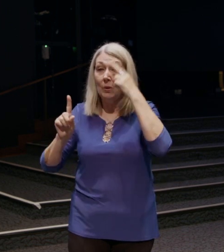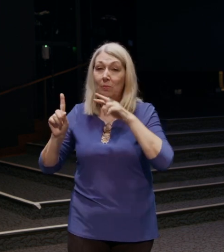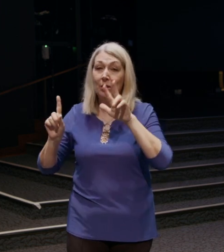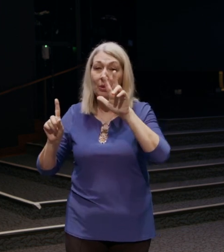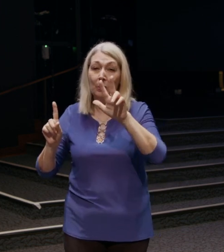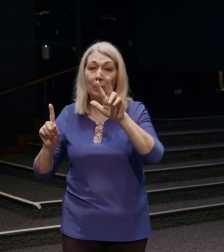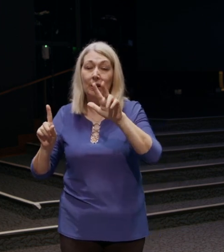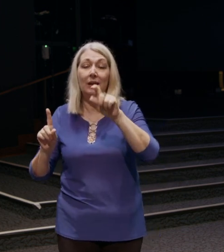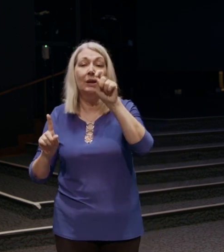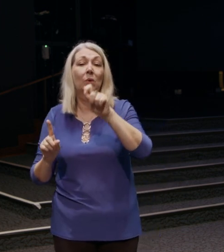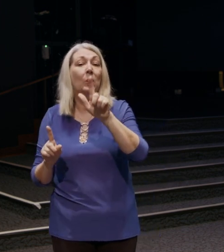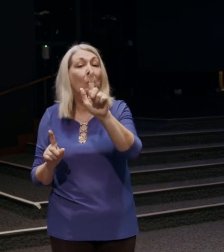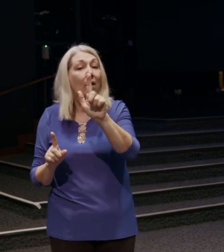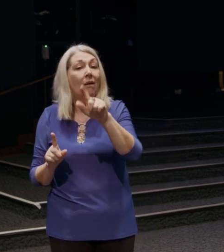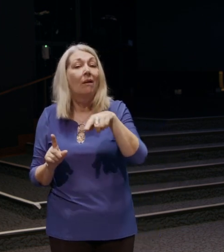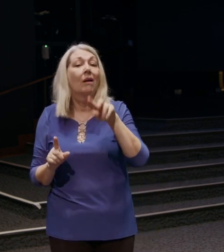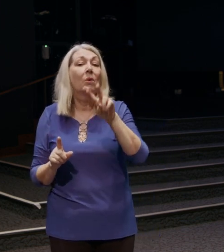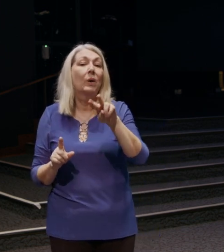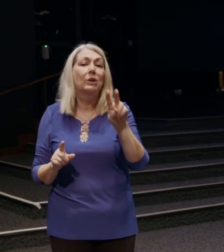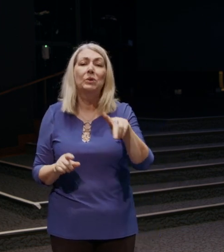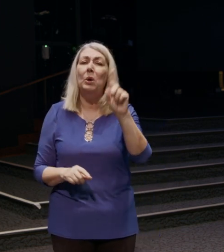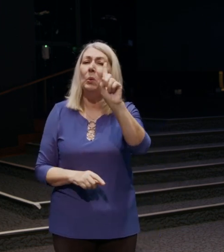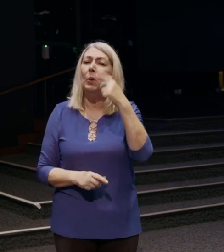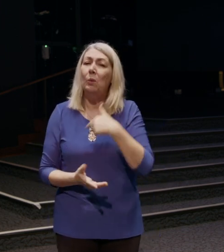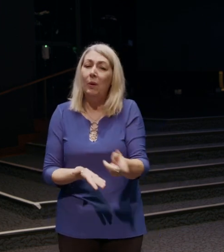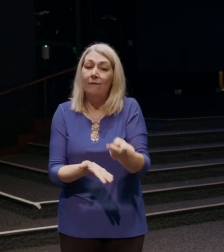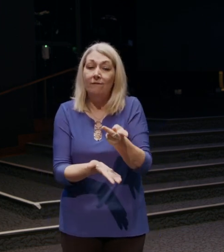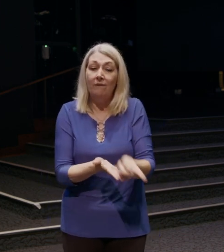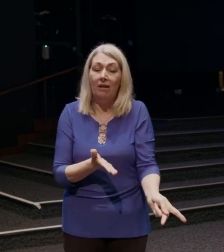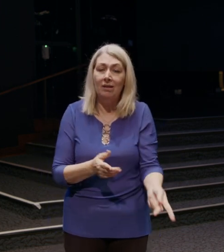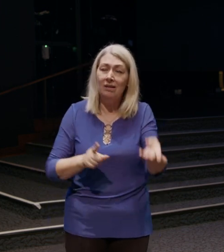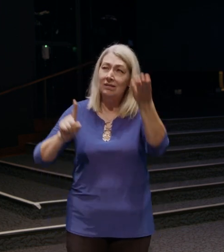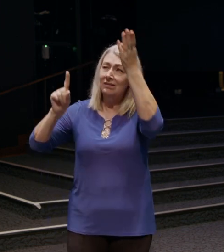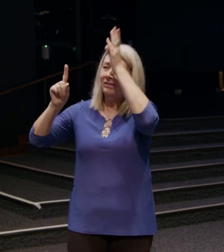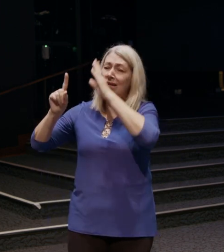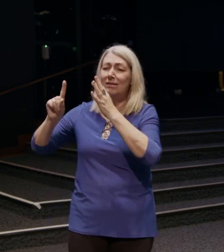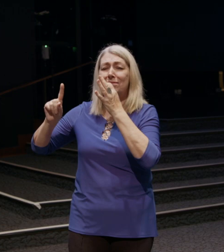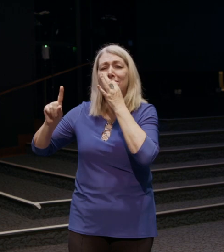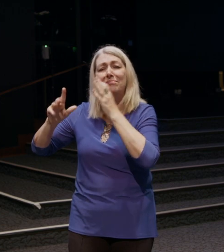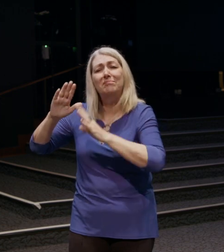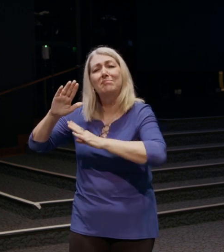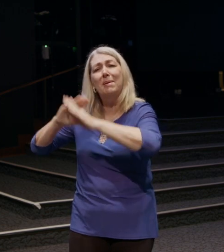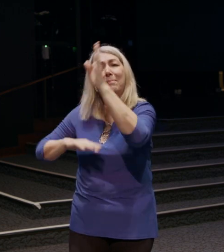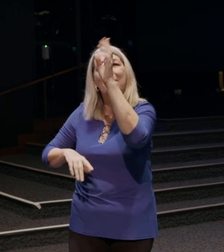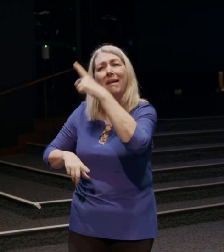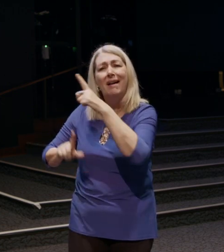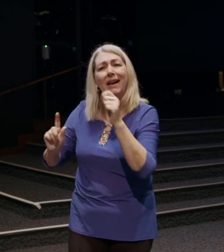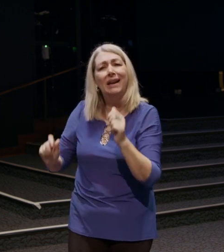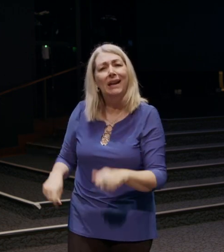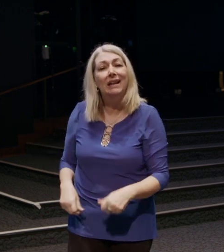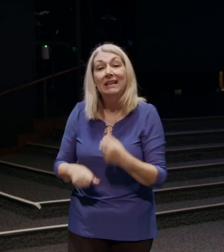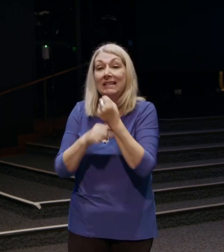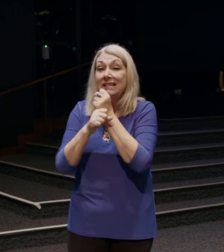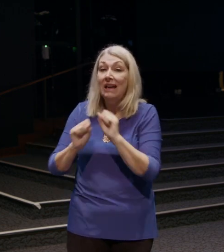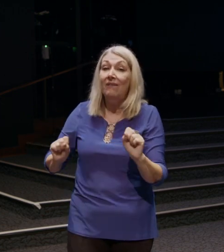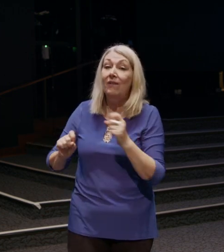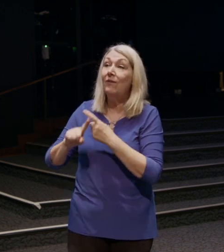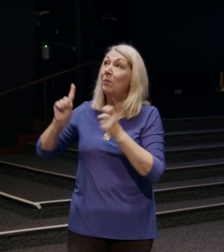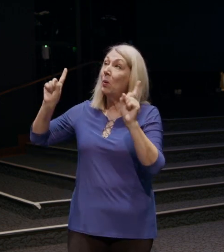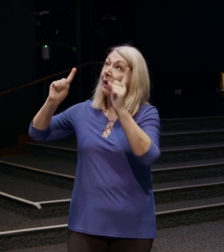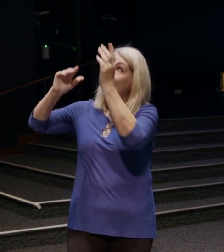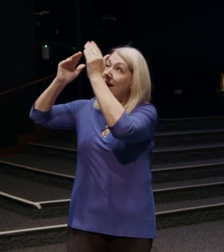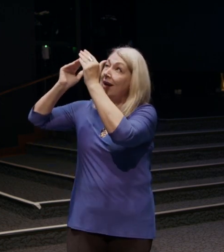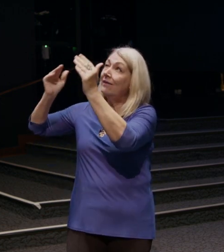and 22. Where we fail, God excels. Salvation comes from heaven